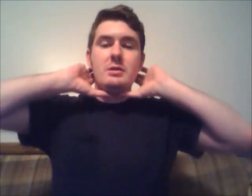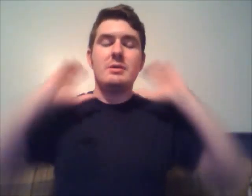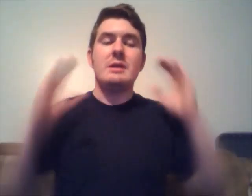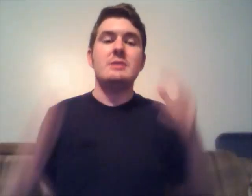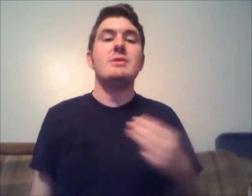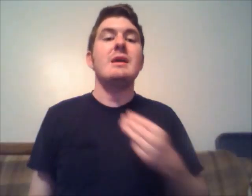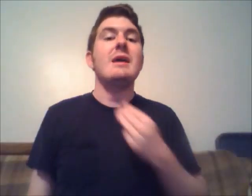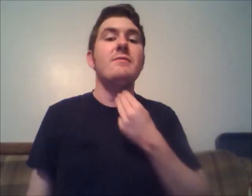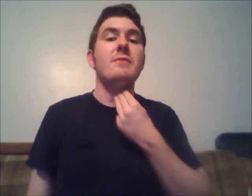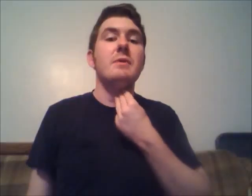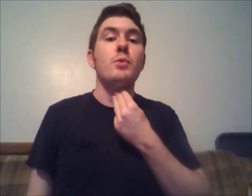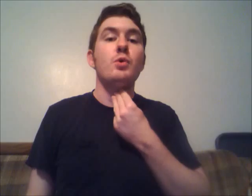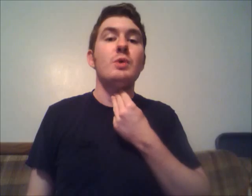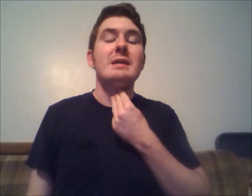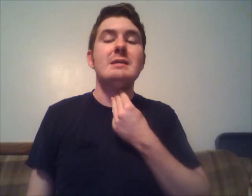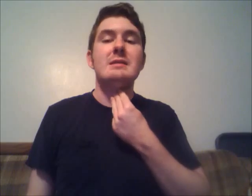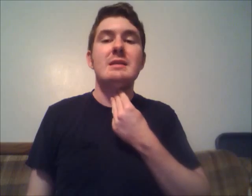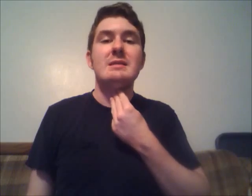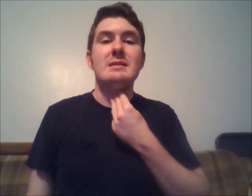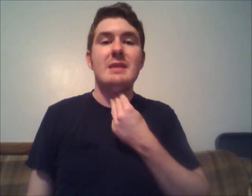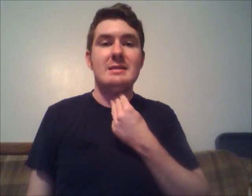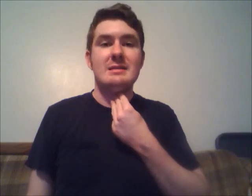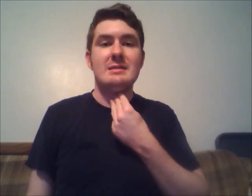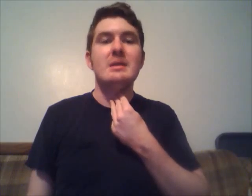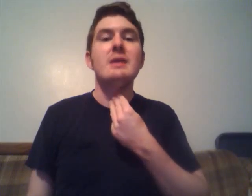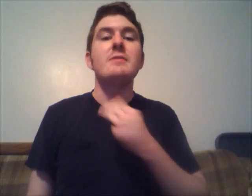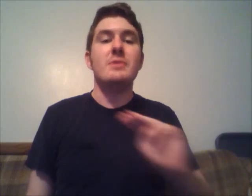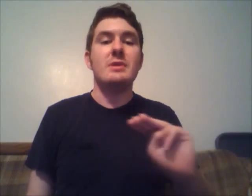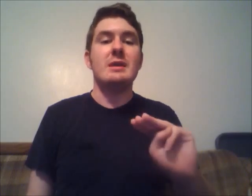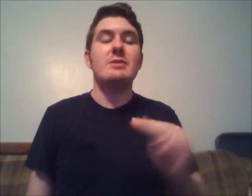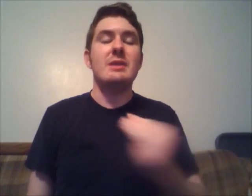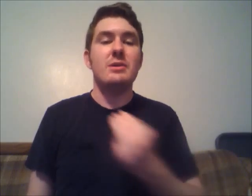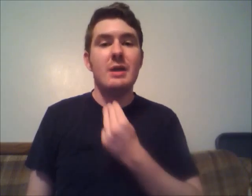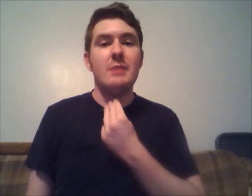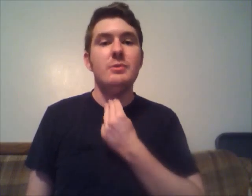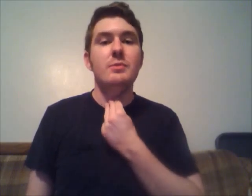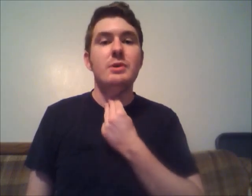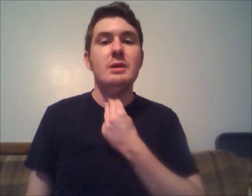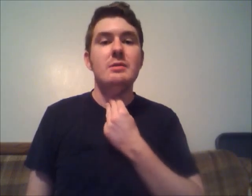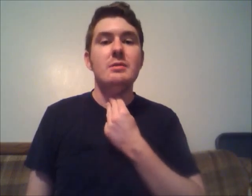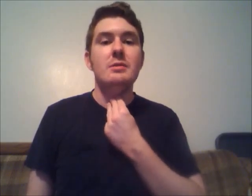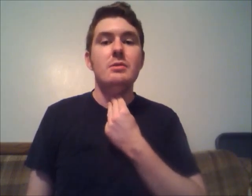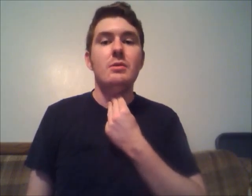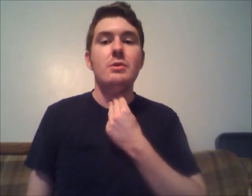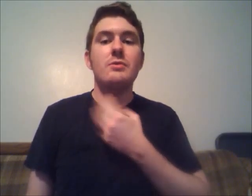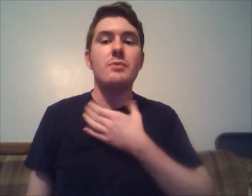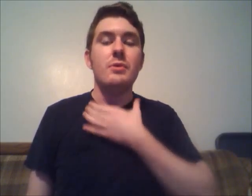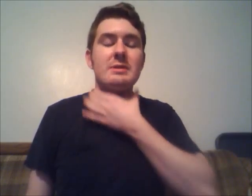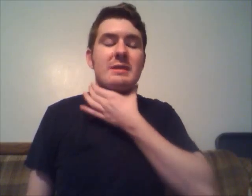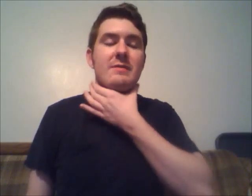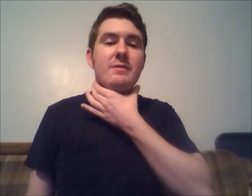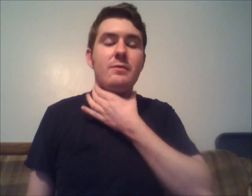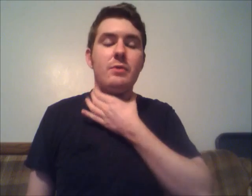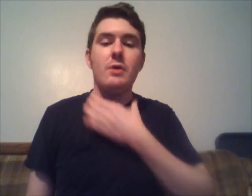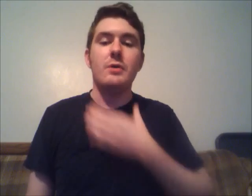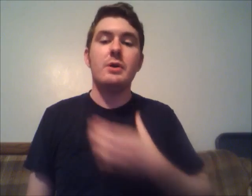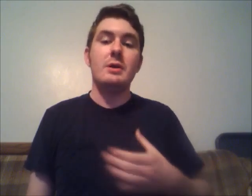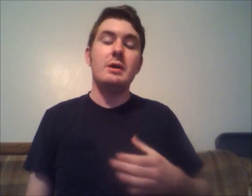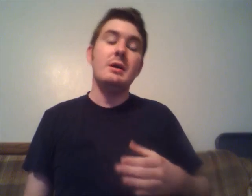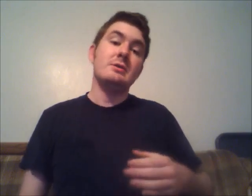right? So they have like Marine has the sign with like, can you take your M and put it on your throat because they have their full color. So you have